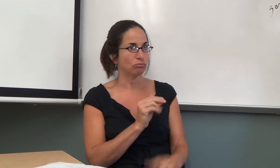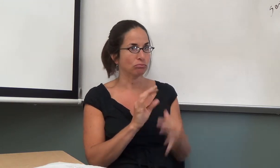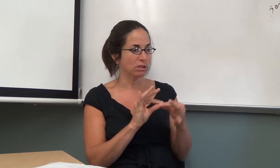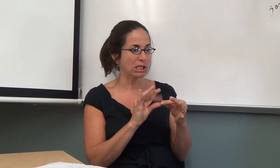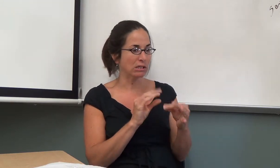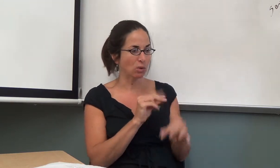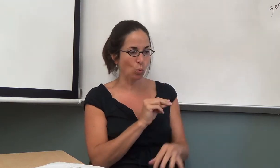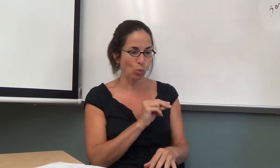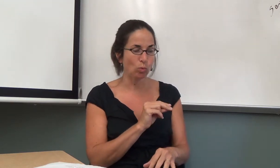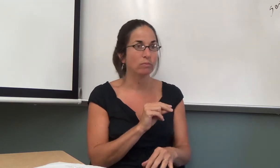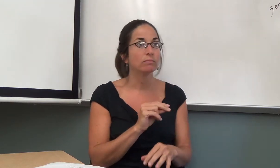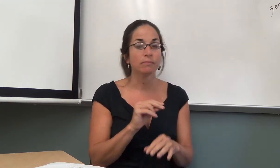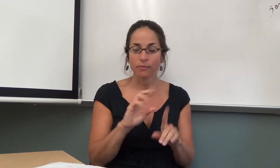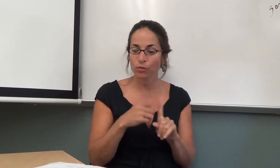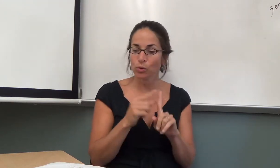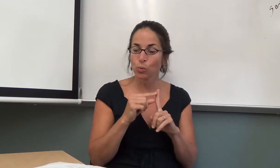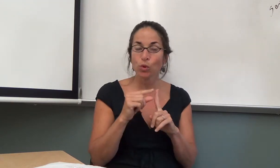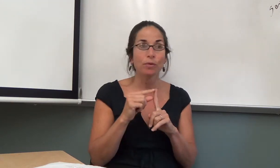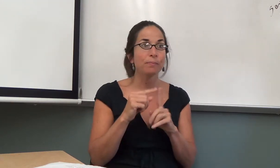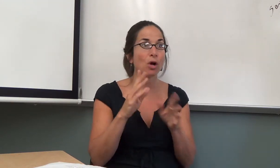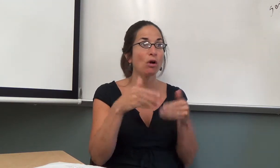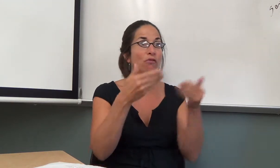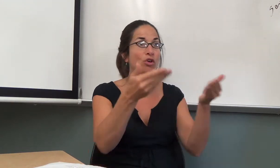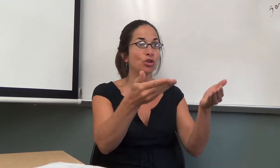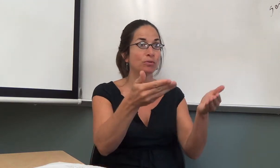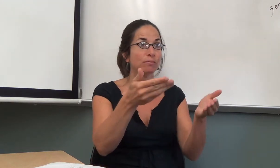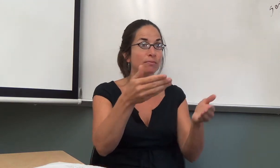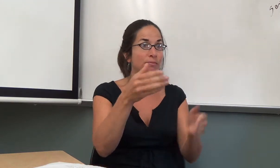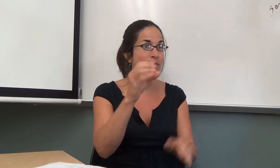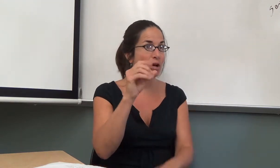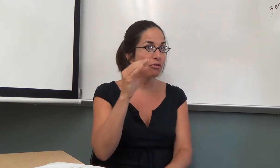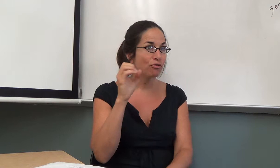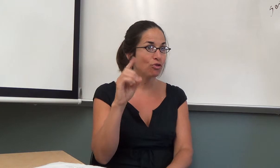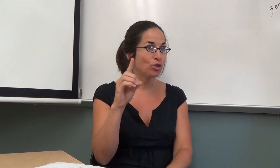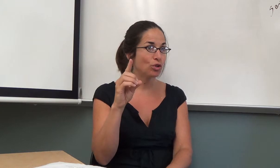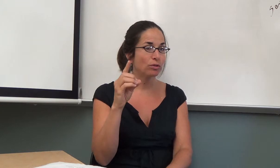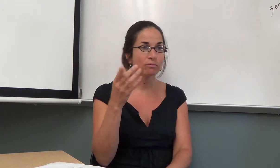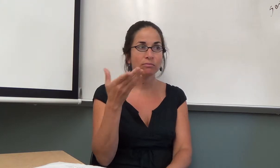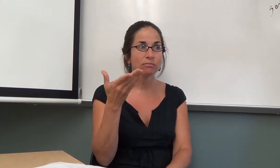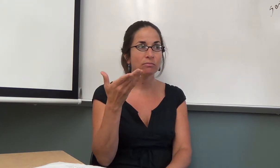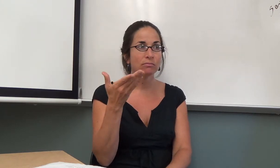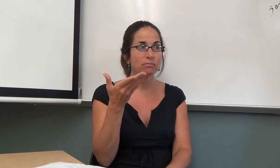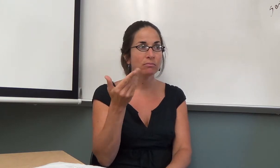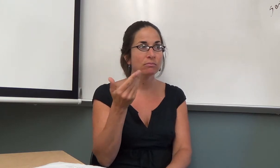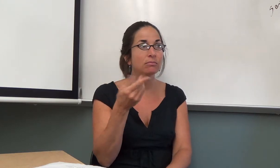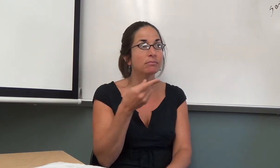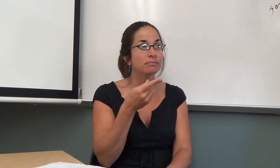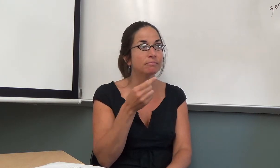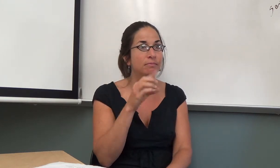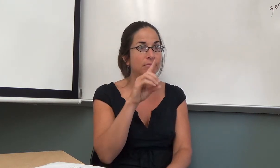First word. David? Offered, And what is that? it's,